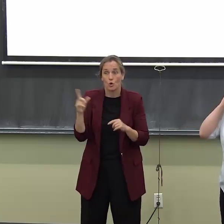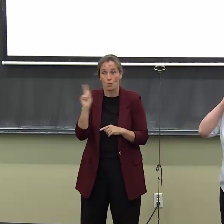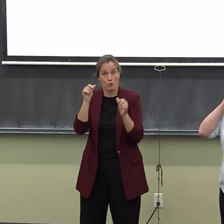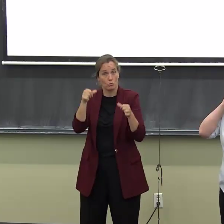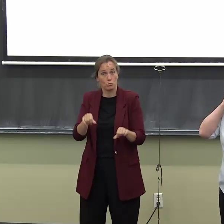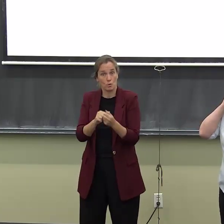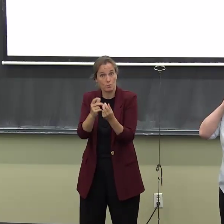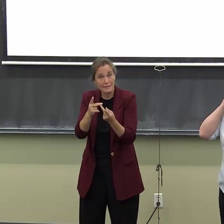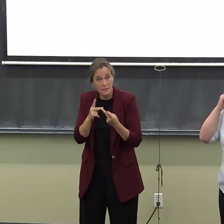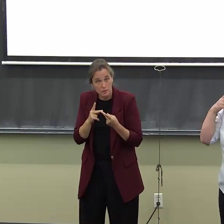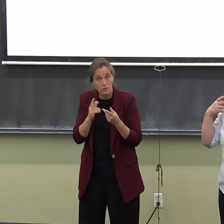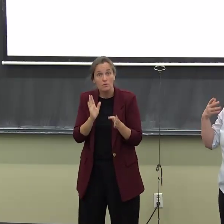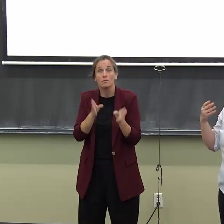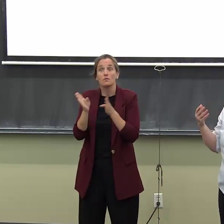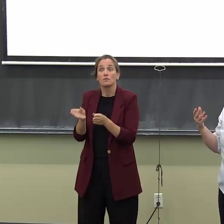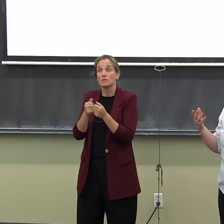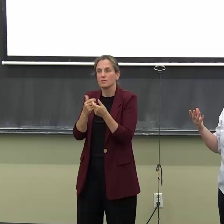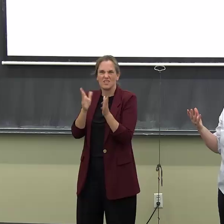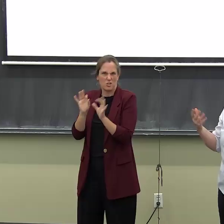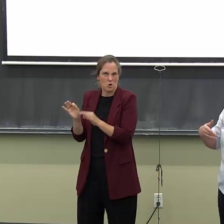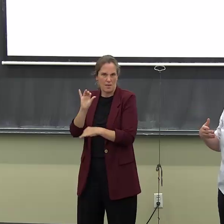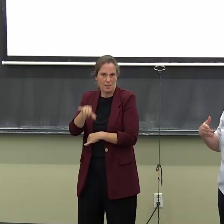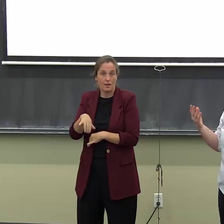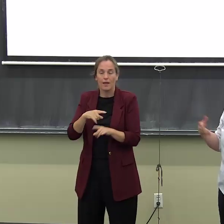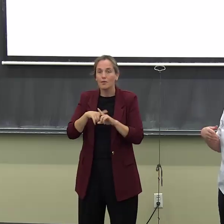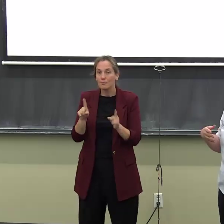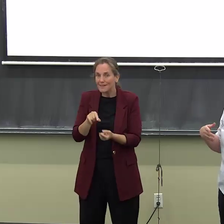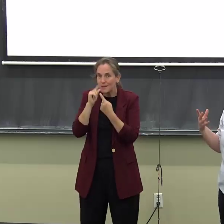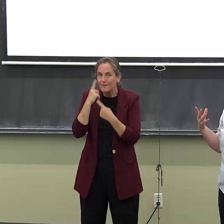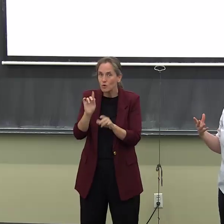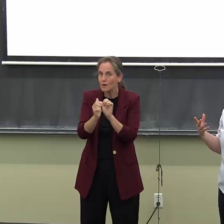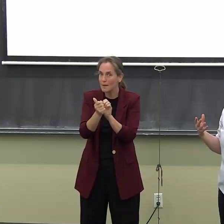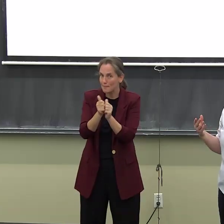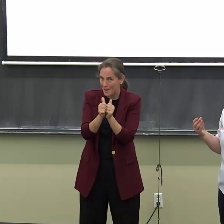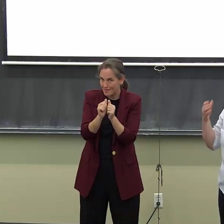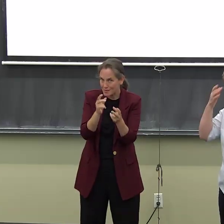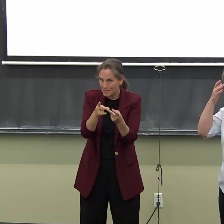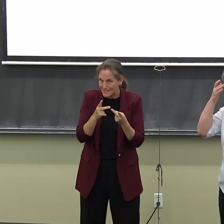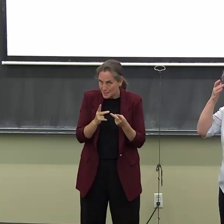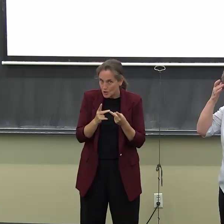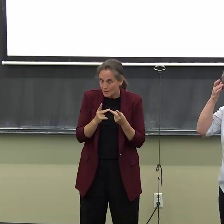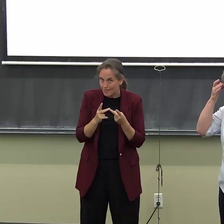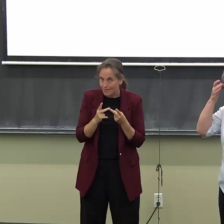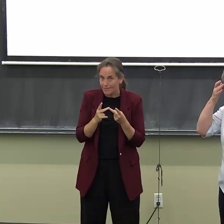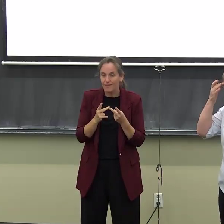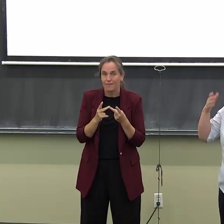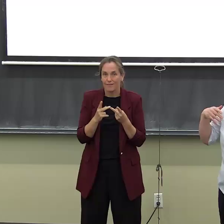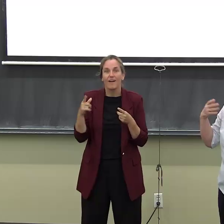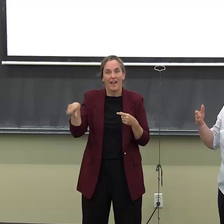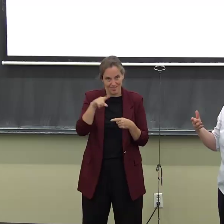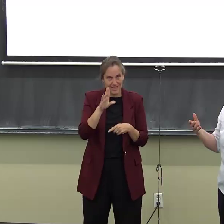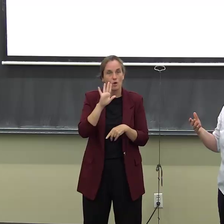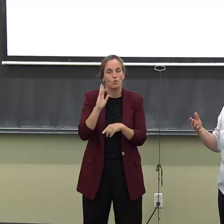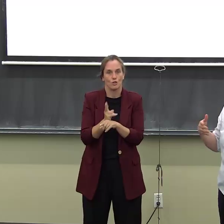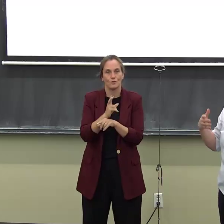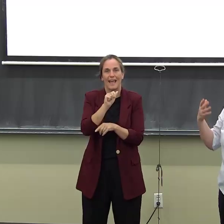positions? Determining that, but then also, especially for competitive positions, they would use an